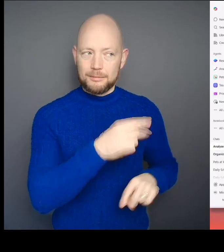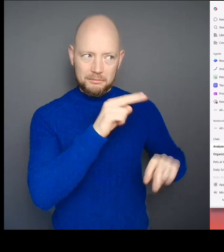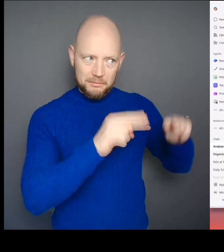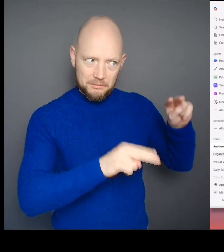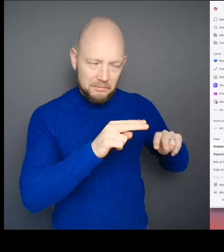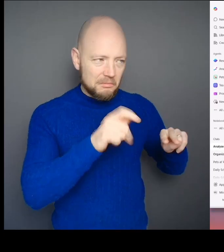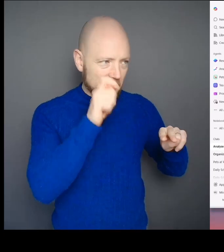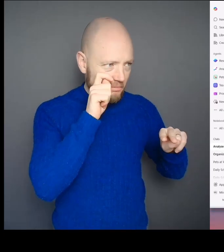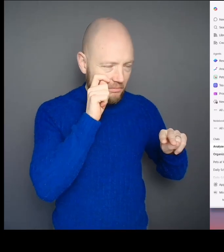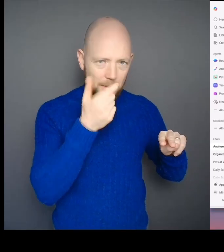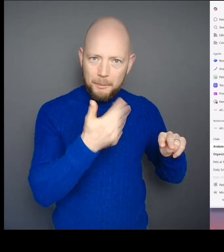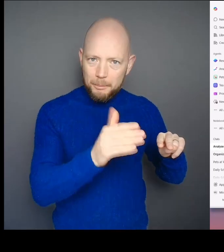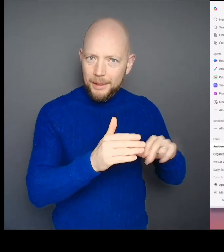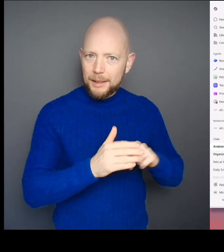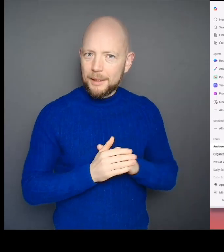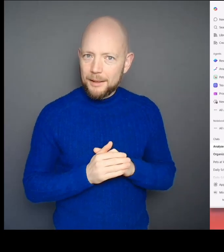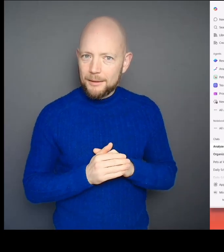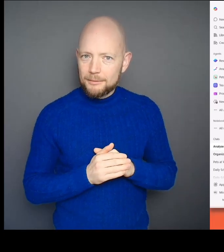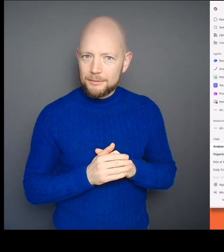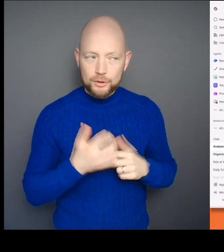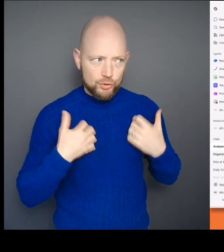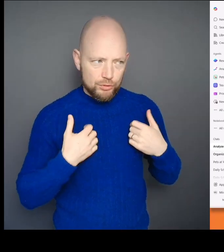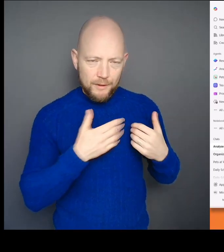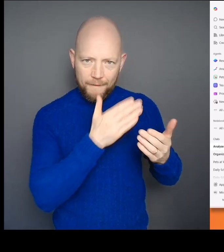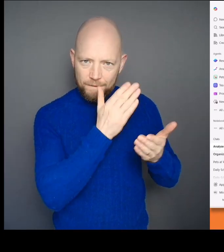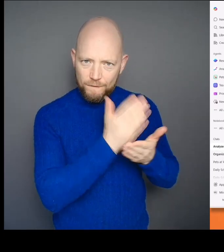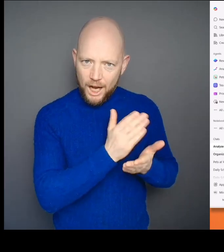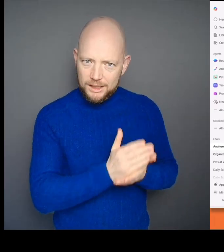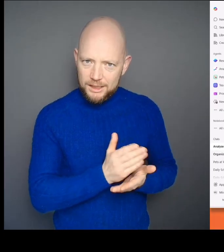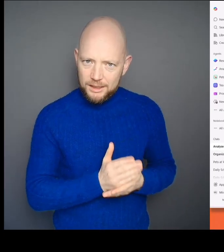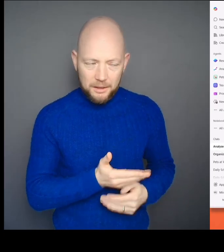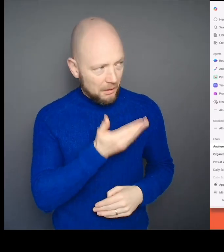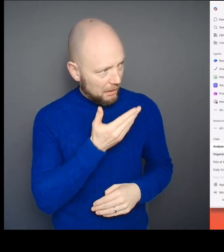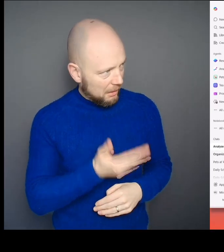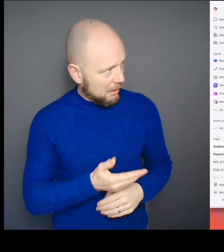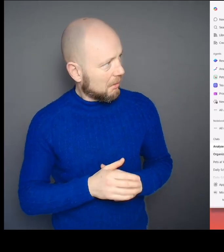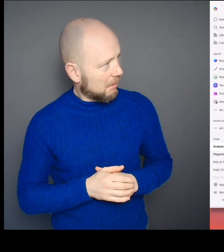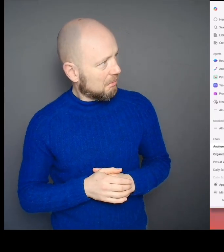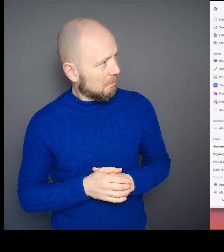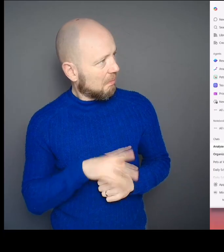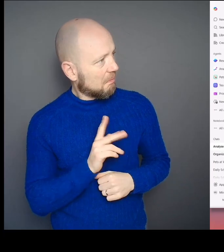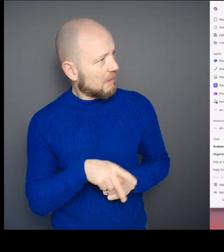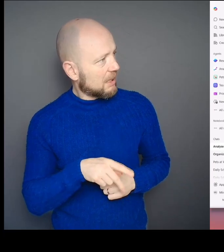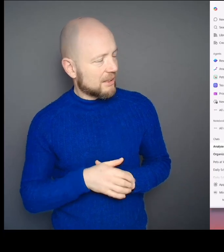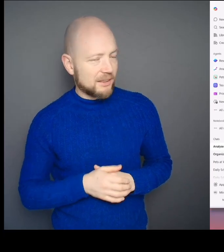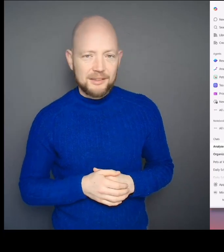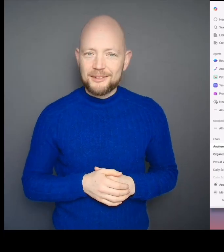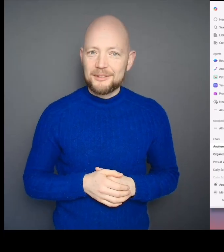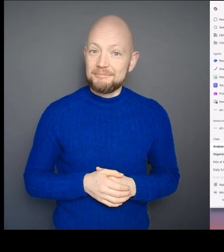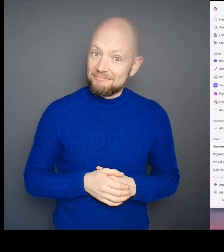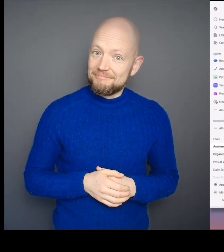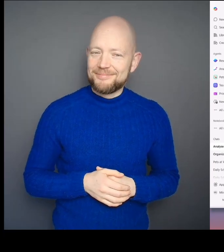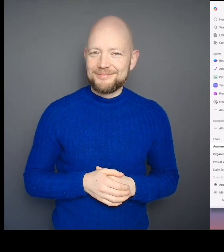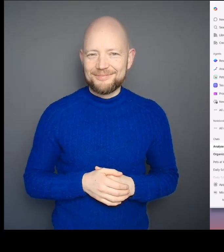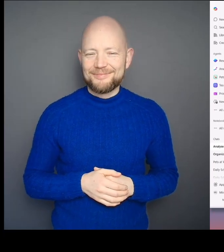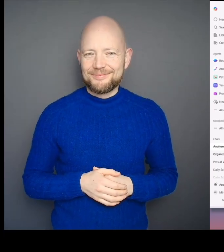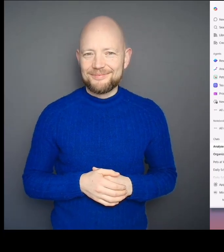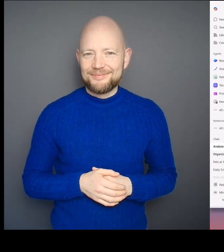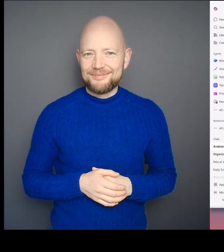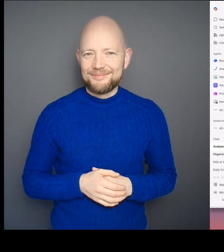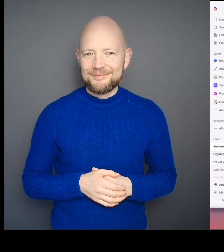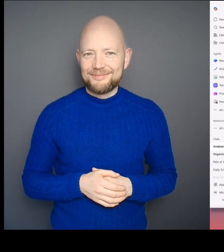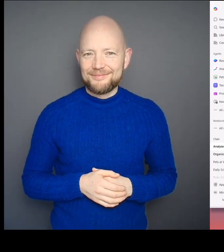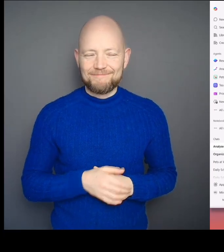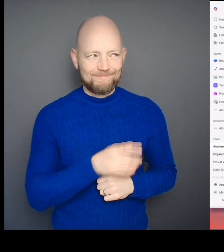analysis. And I bet you didn't know. All right, there we go. Quite a lot of interesting facts in there. So that's